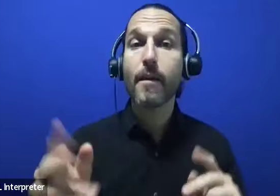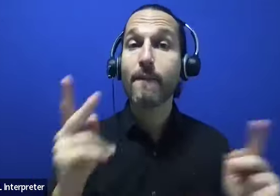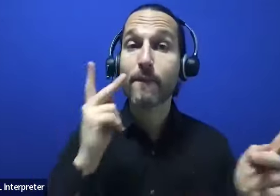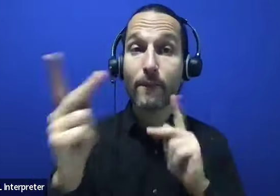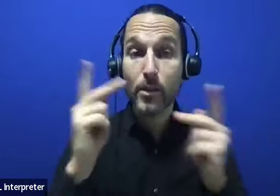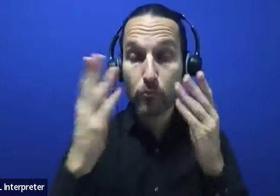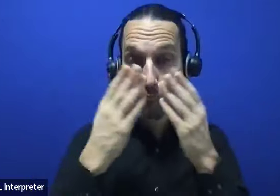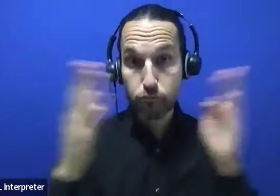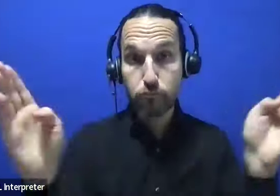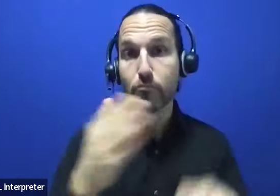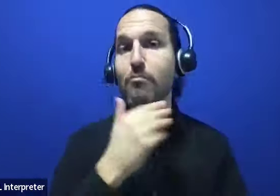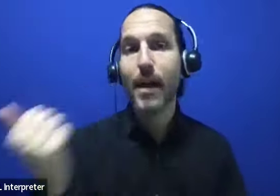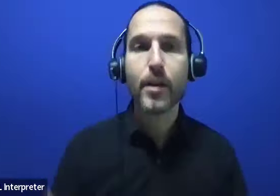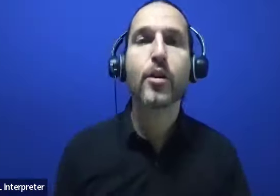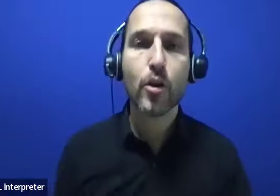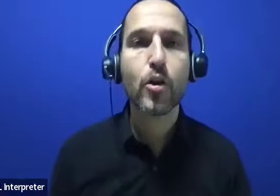better.